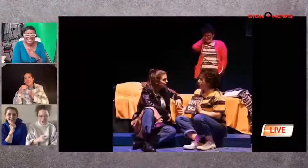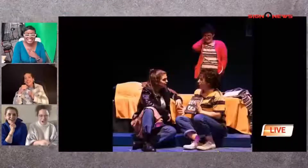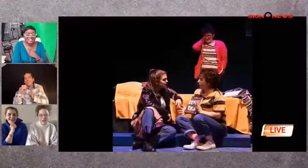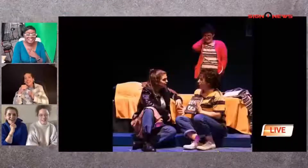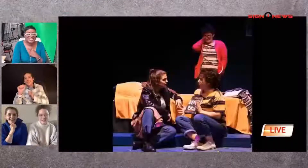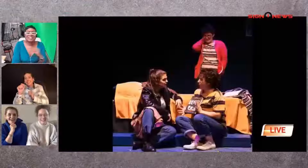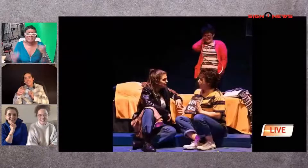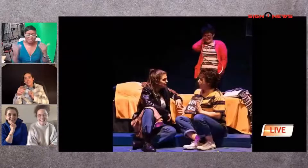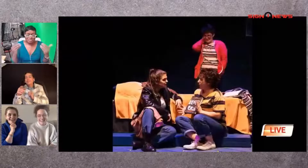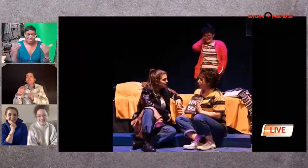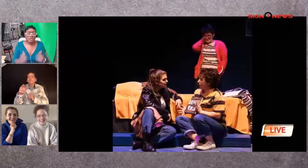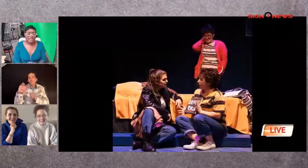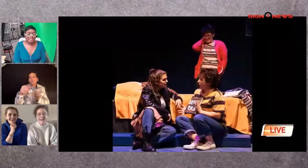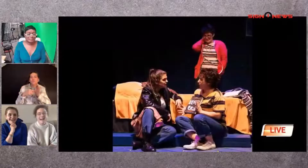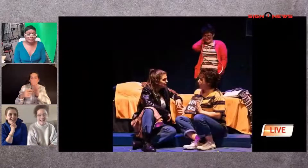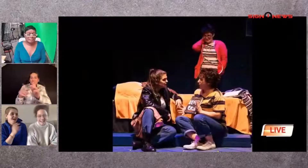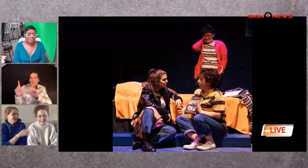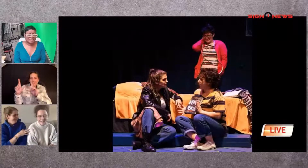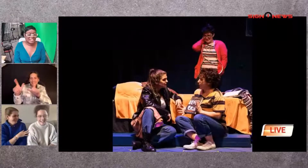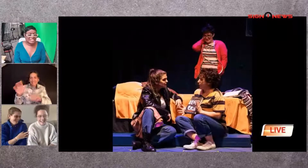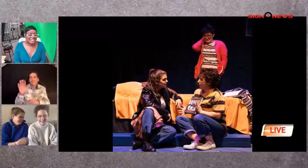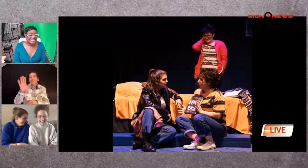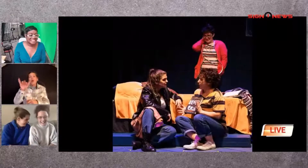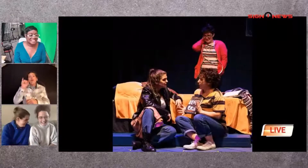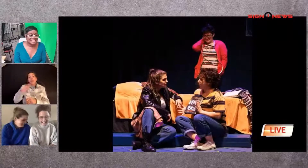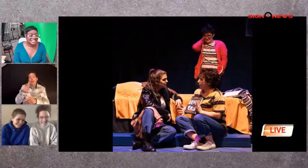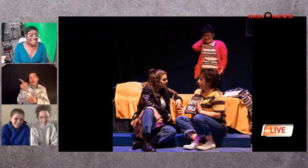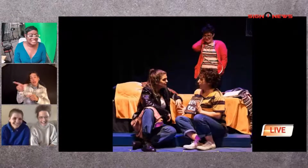Okay, you go. You go ahead.